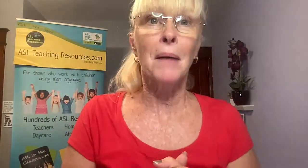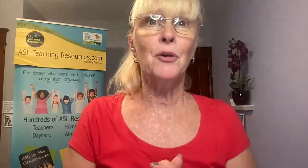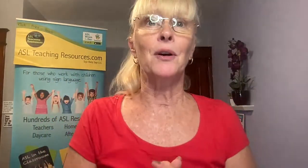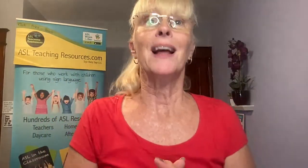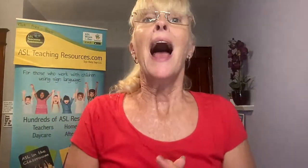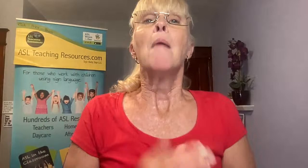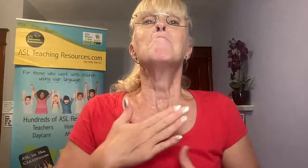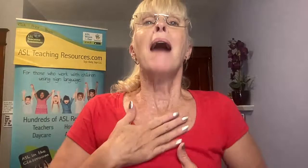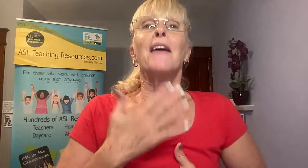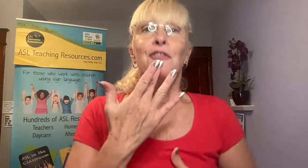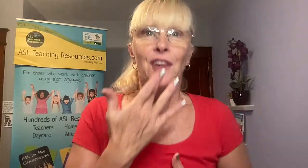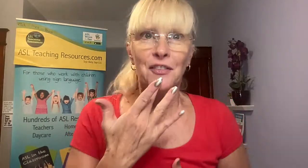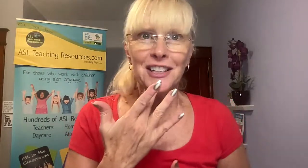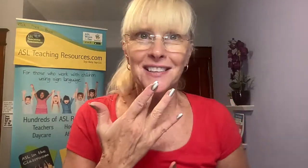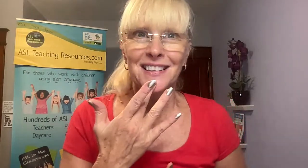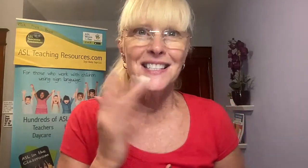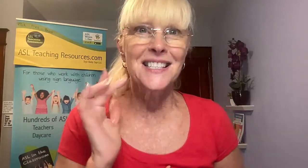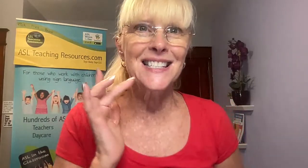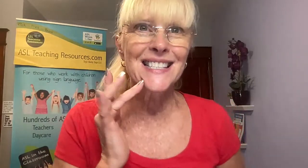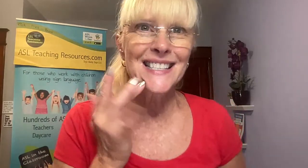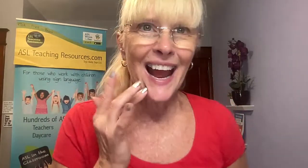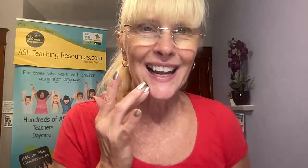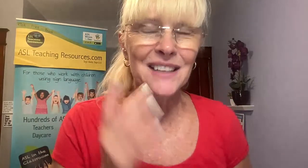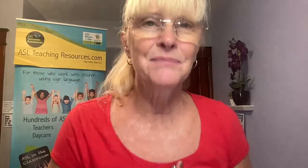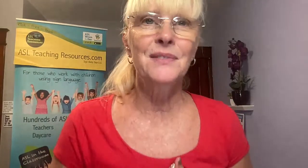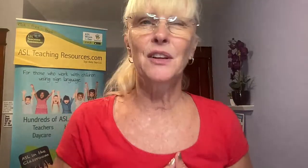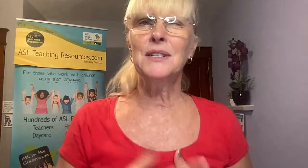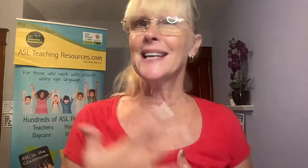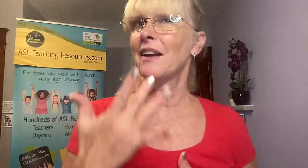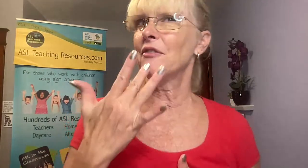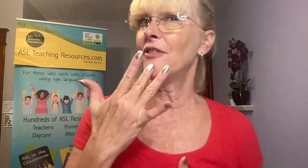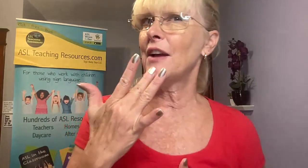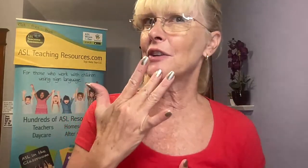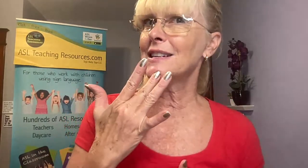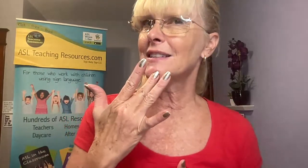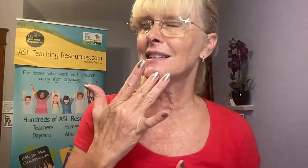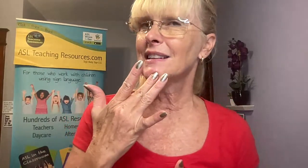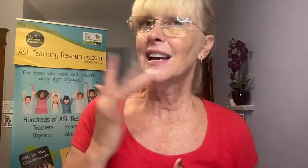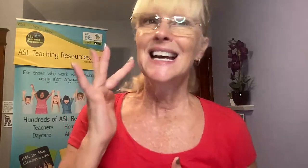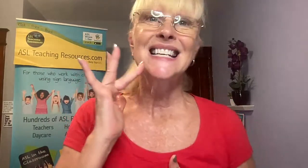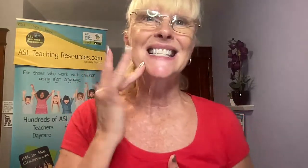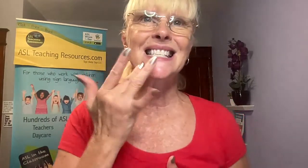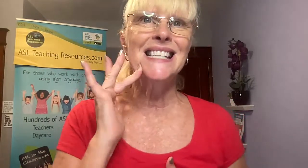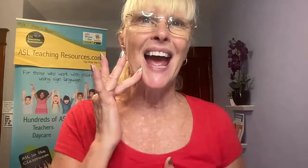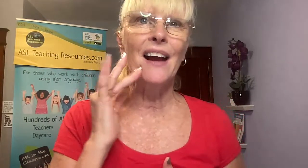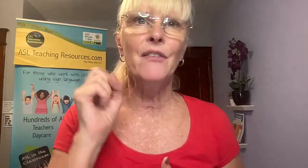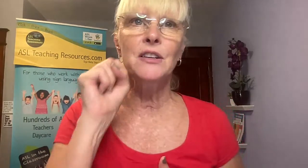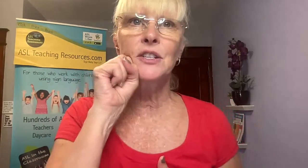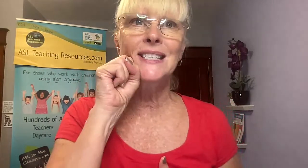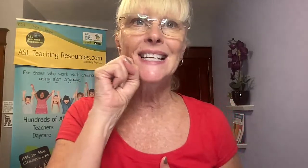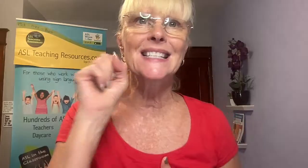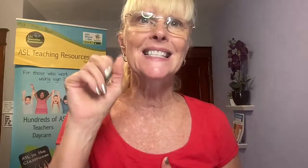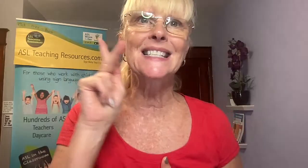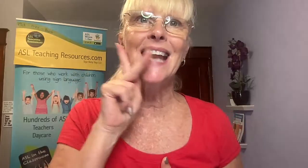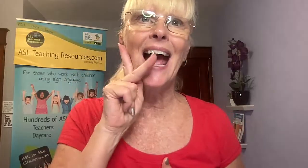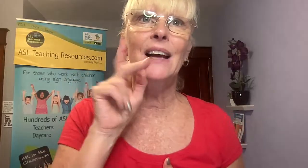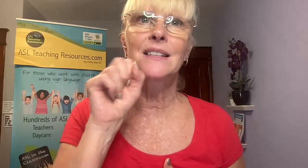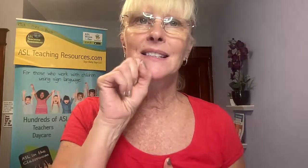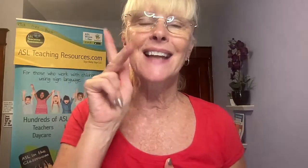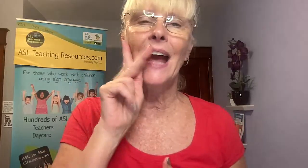Popcorn, my favorite snack. Notice that, favorite snack. I've also seen snack. All